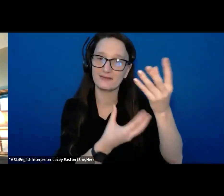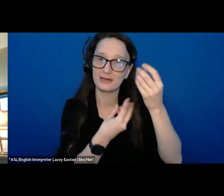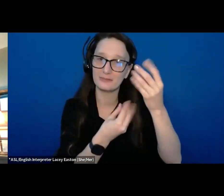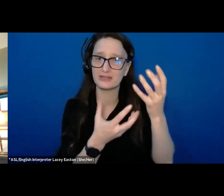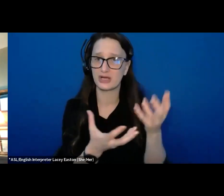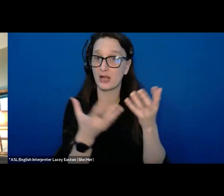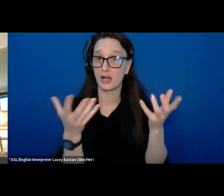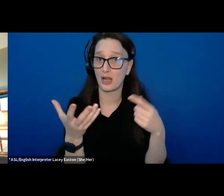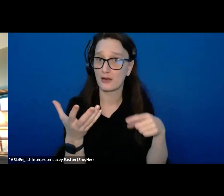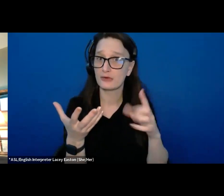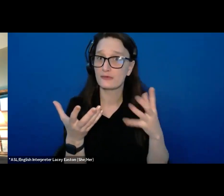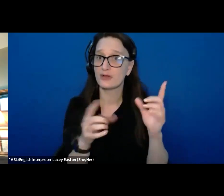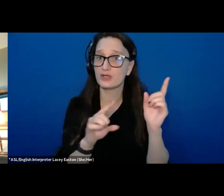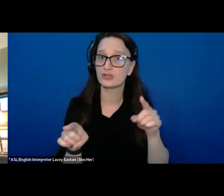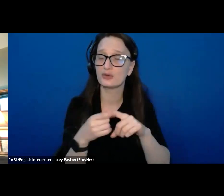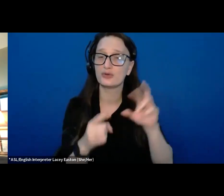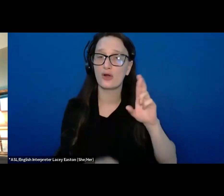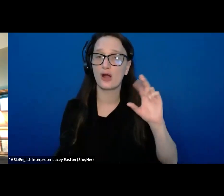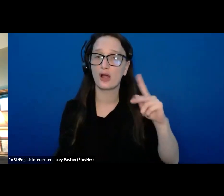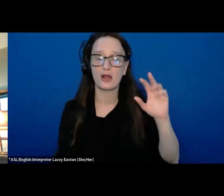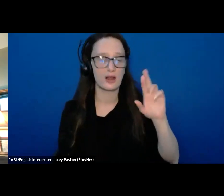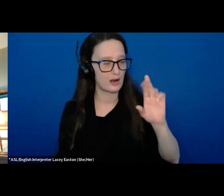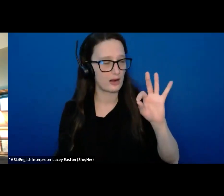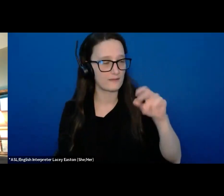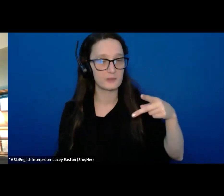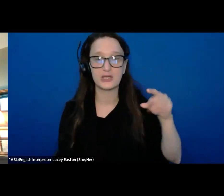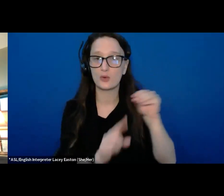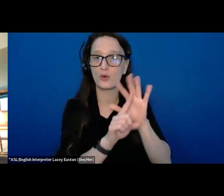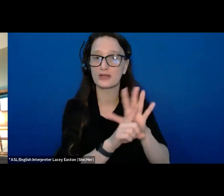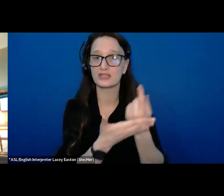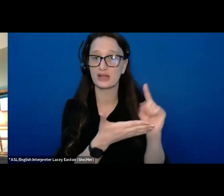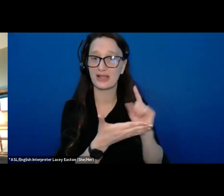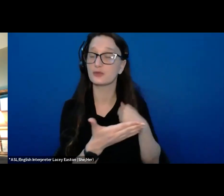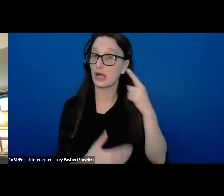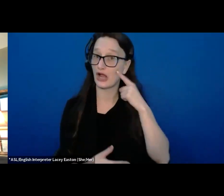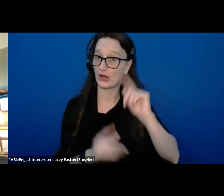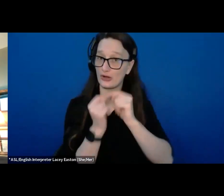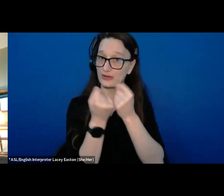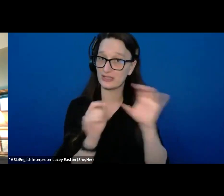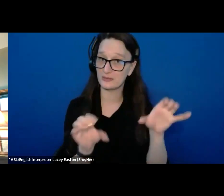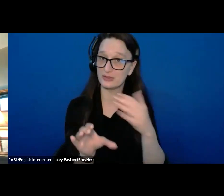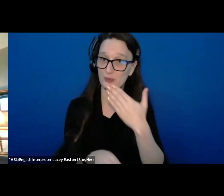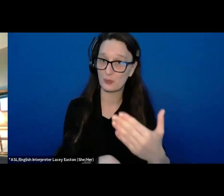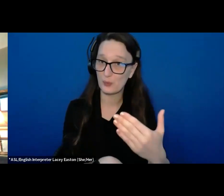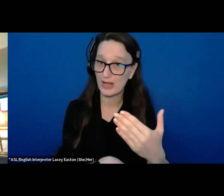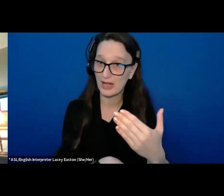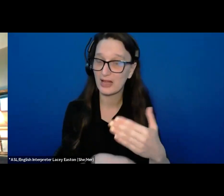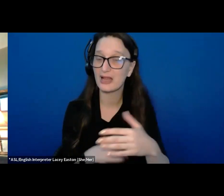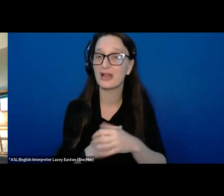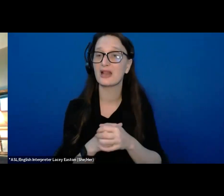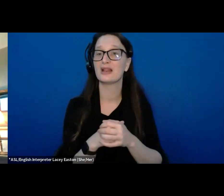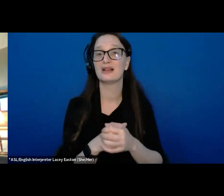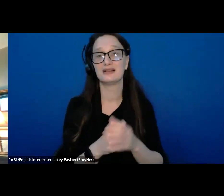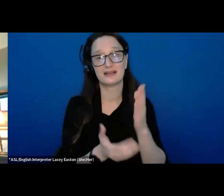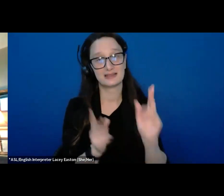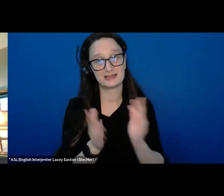at the RFP orientation last week. I heard that the team did very well. It's the beauty of having folks that have done it many times is that